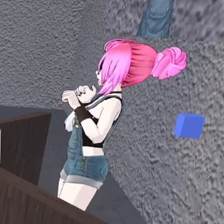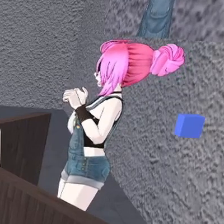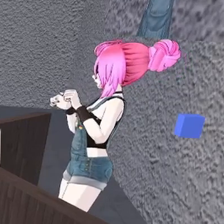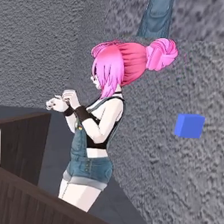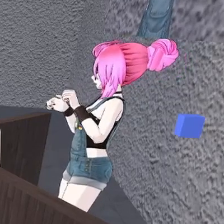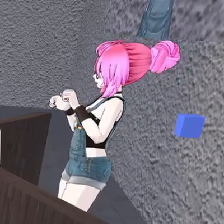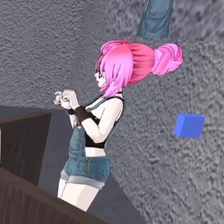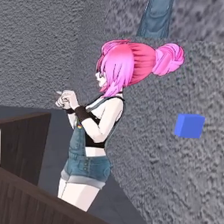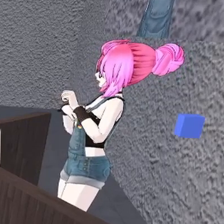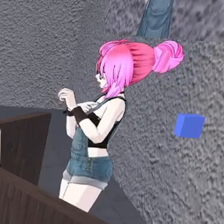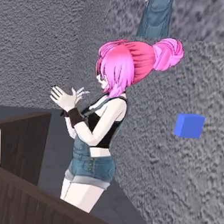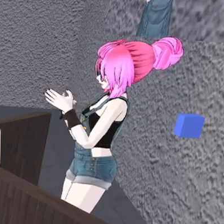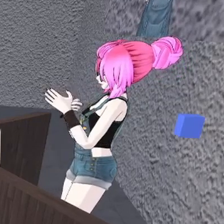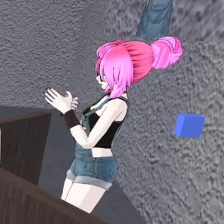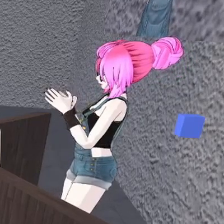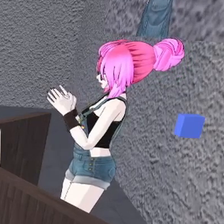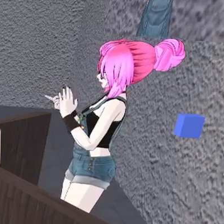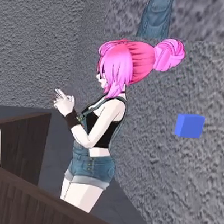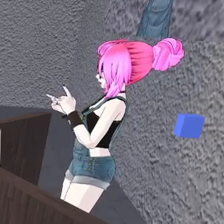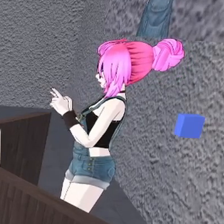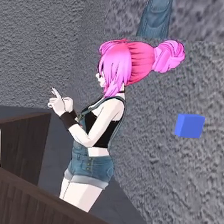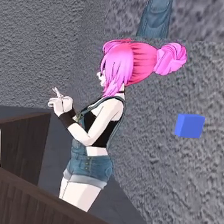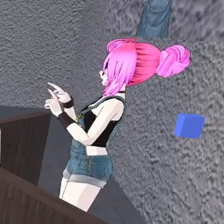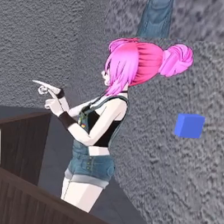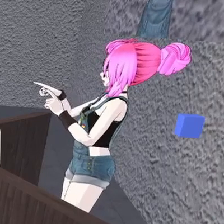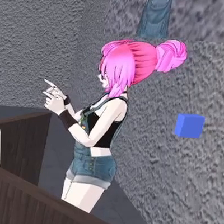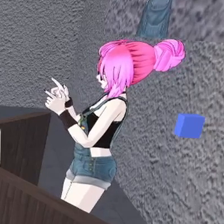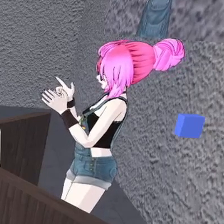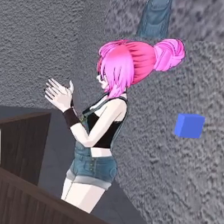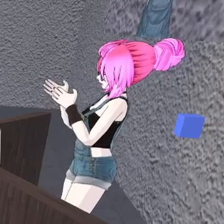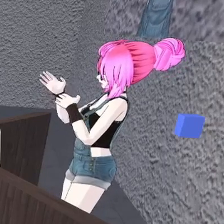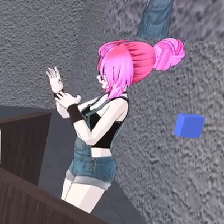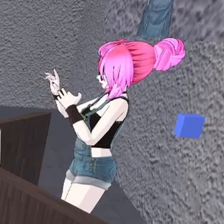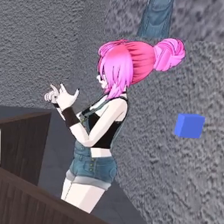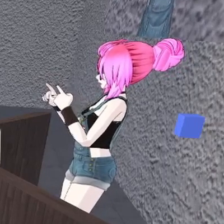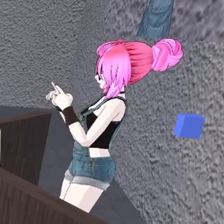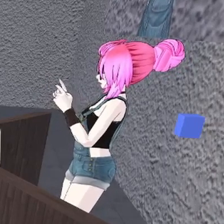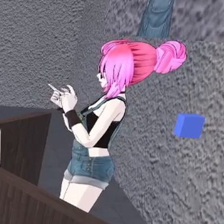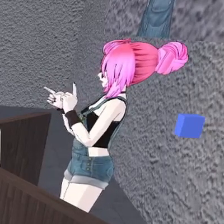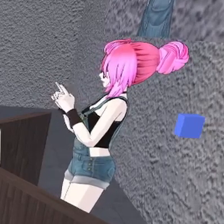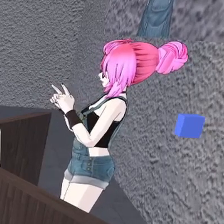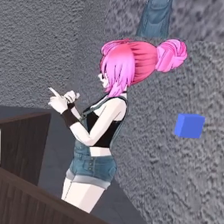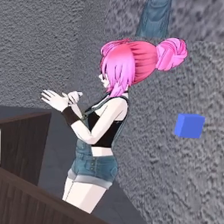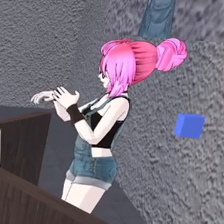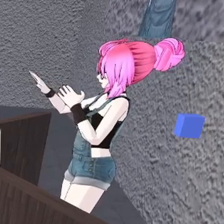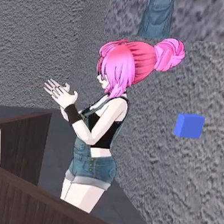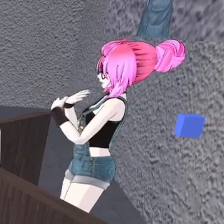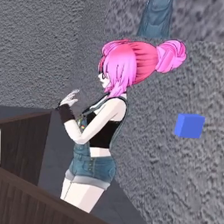not necessarily, but we have discussed it in the Discord. So if you want to go into Sign Assistance and then ask it again, I'll send you a really good link